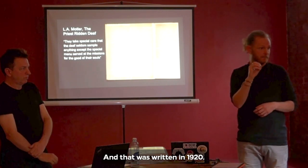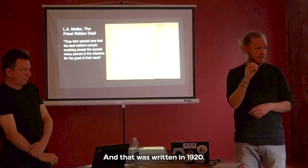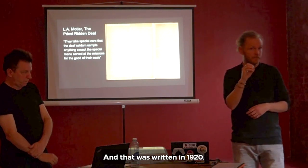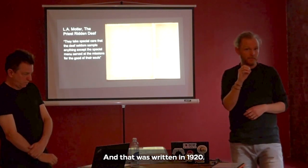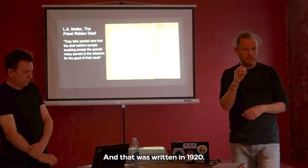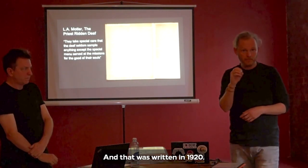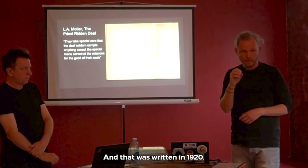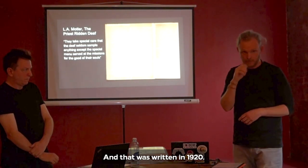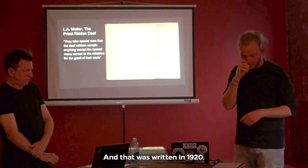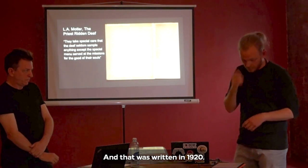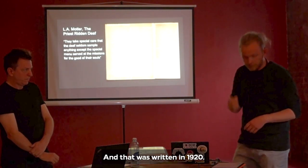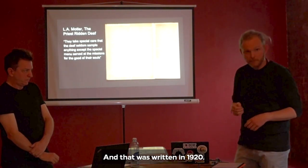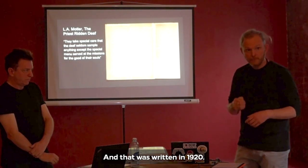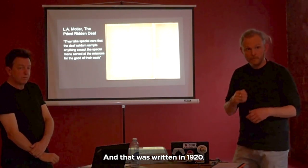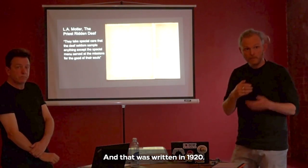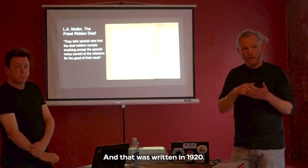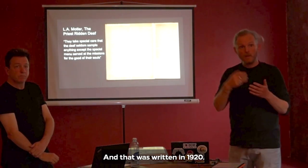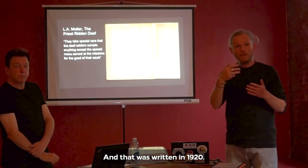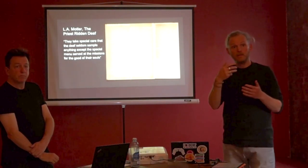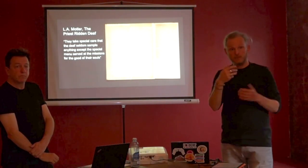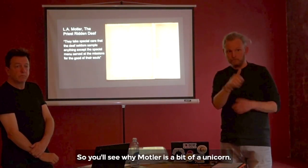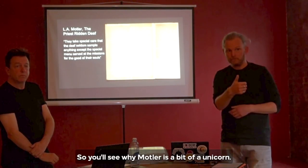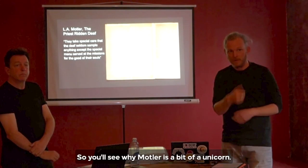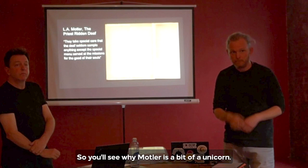missioners. And that was written in 1920.